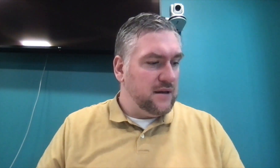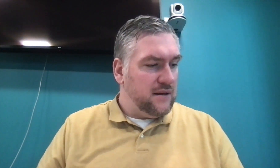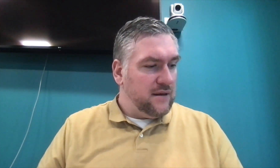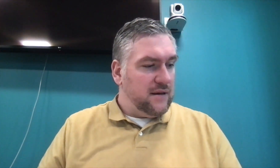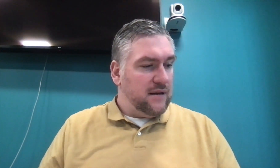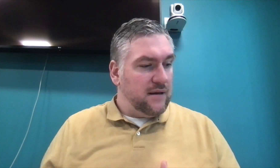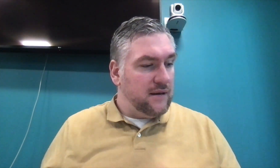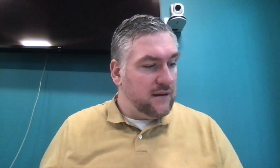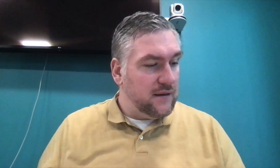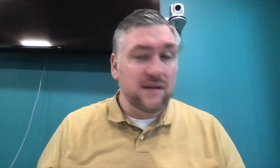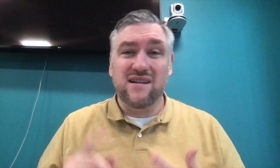like.